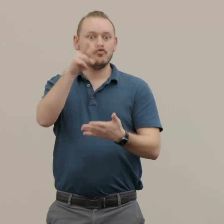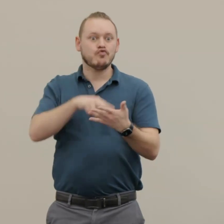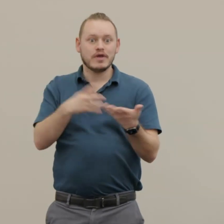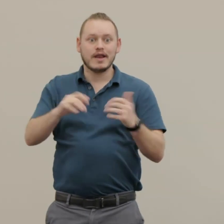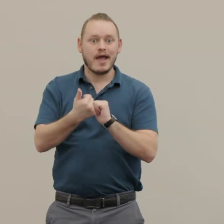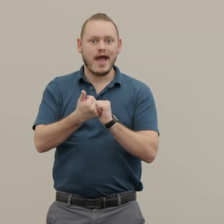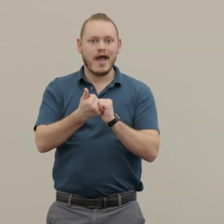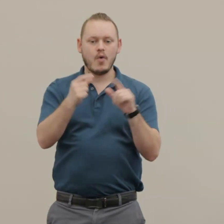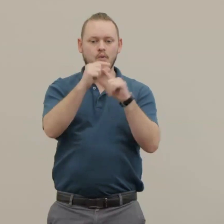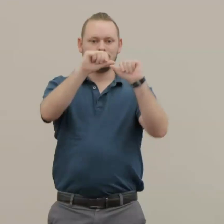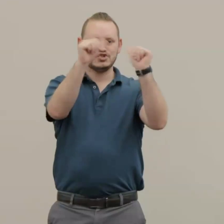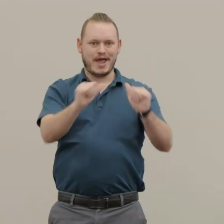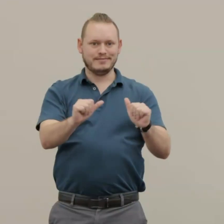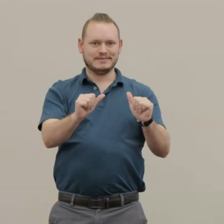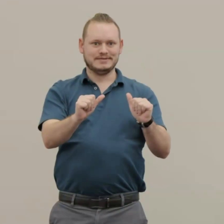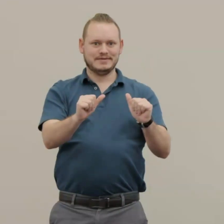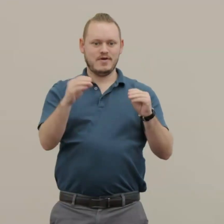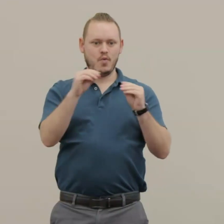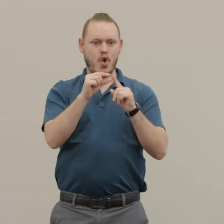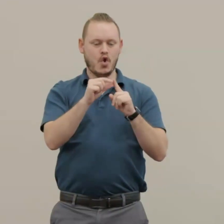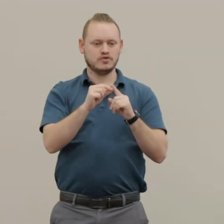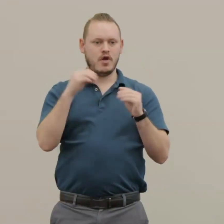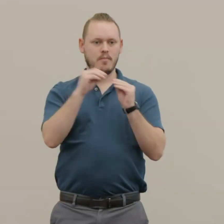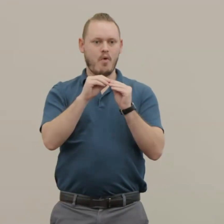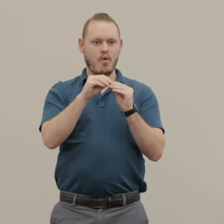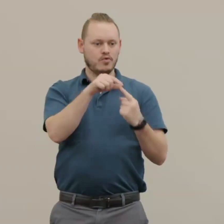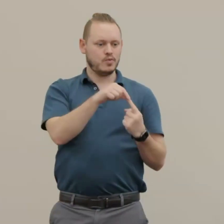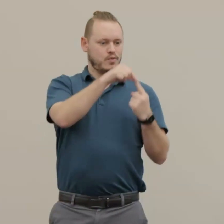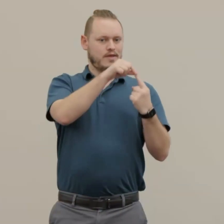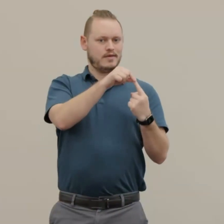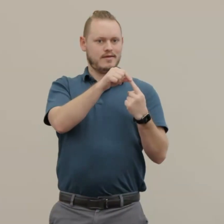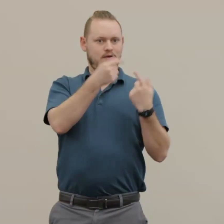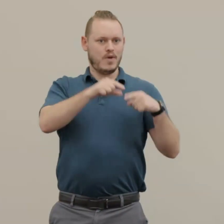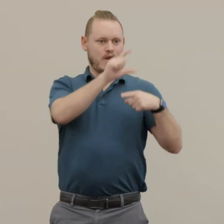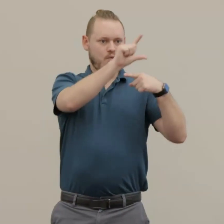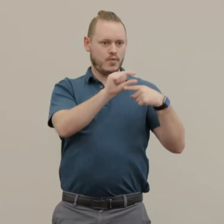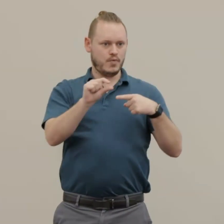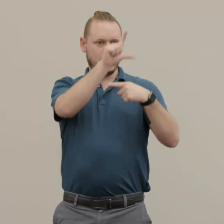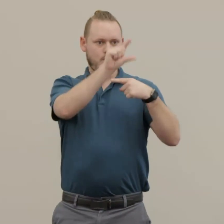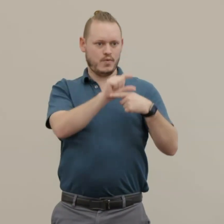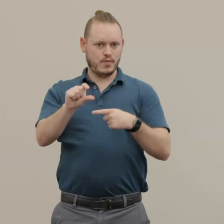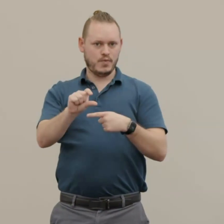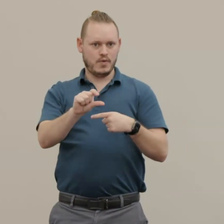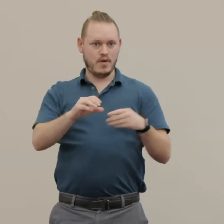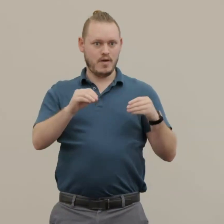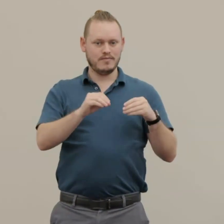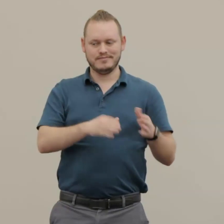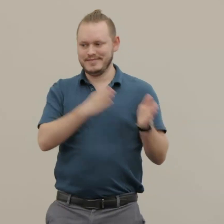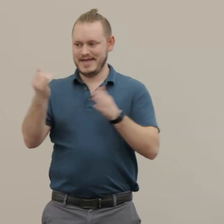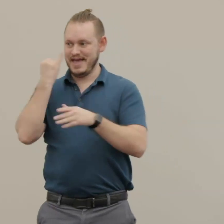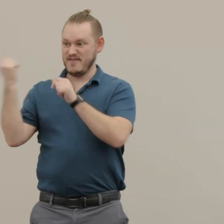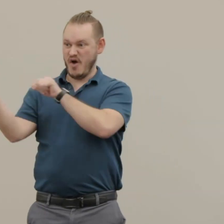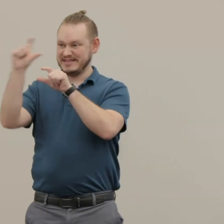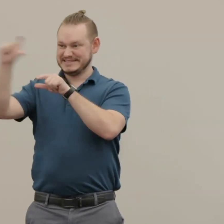shapes. And words are more unique when they're in upper lowercase. So it takes more brain power to read